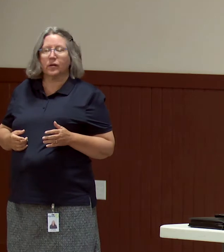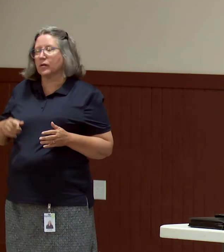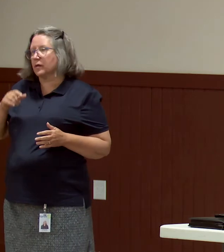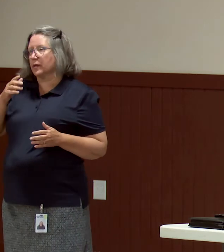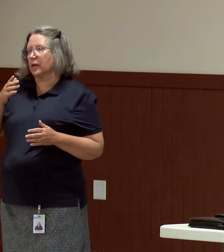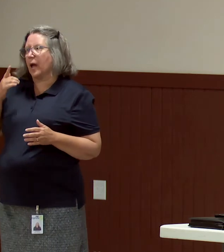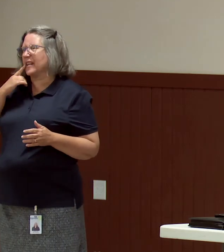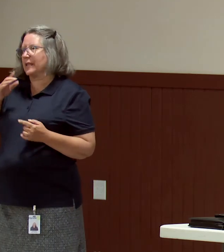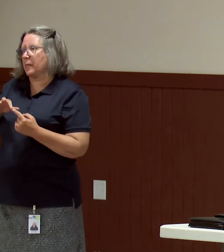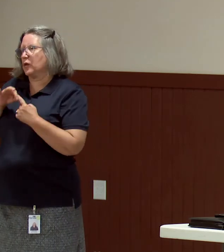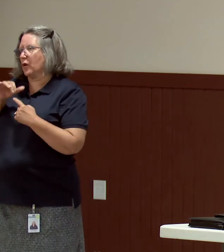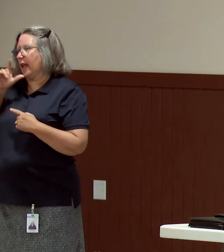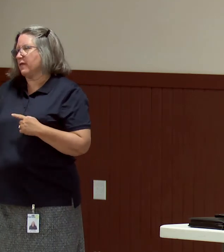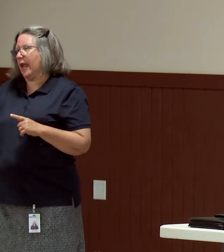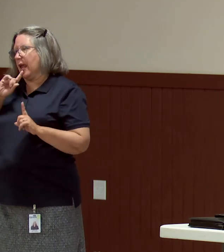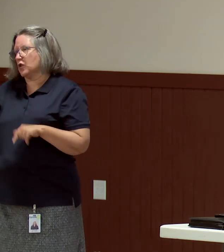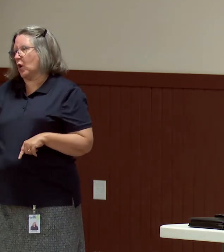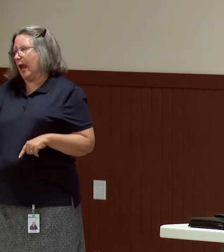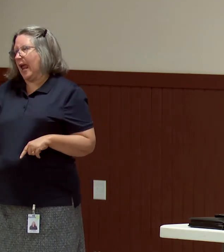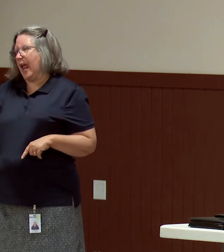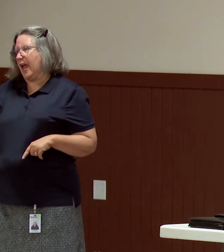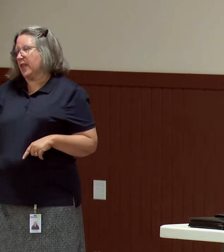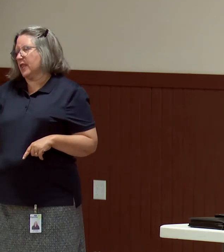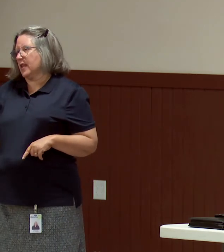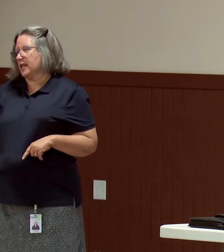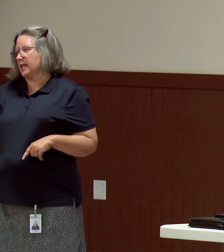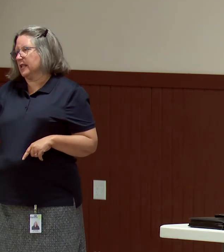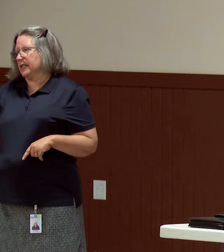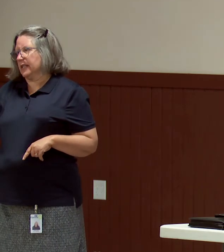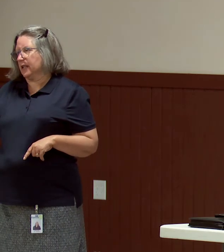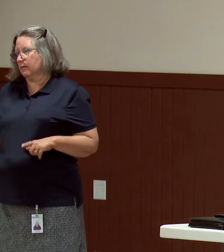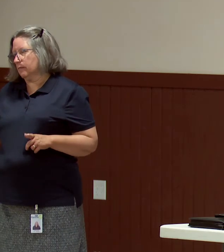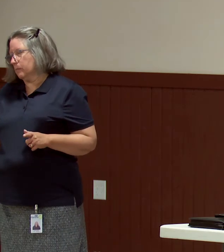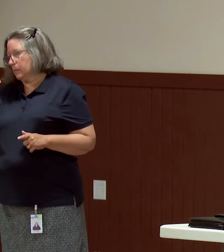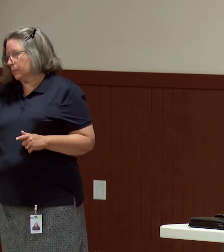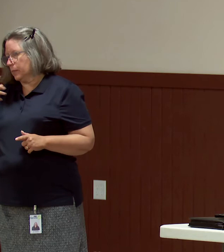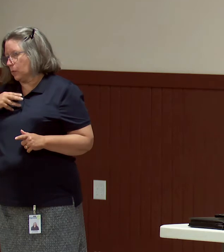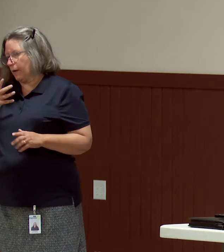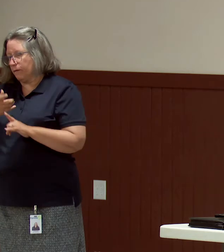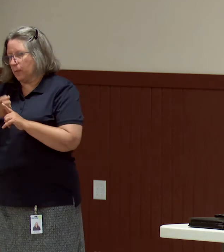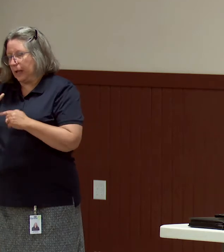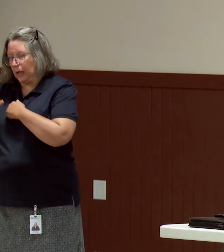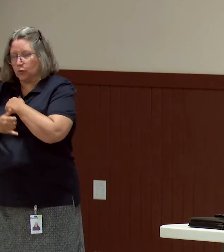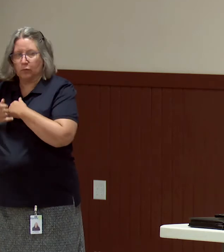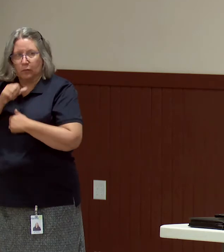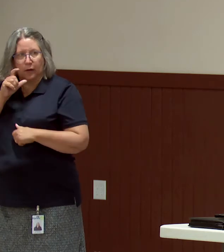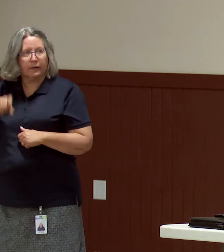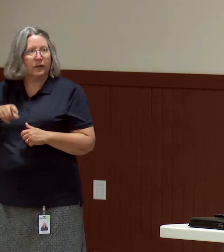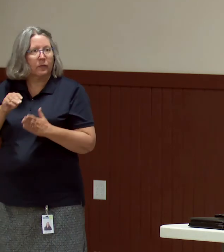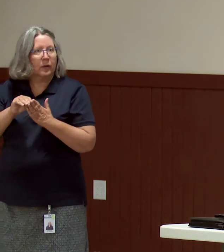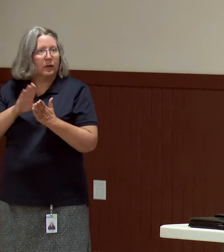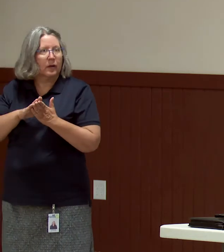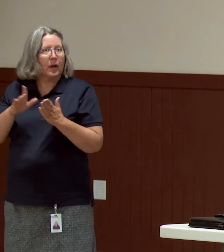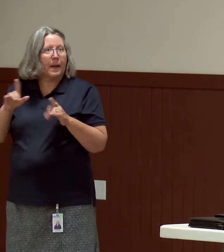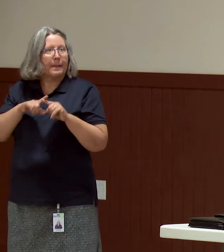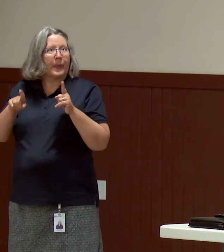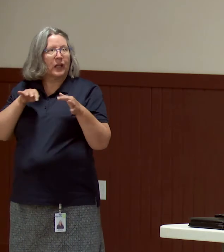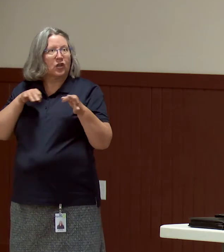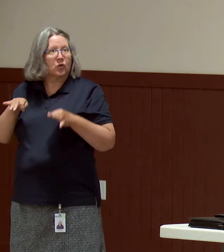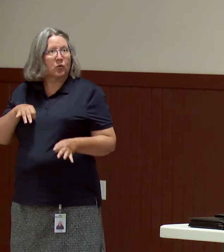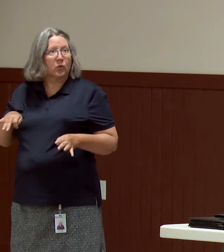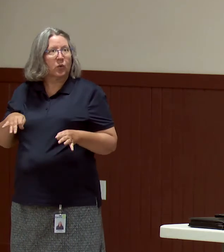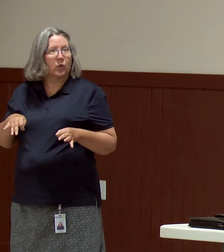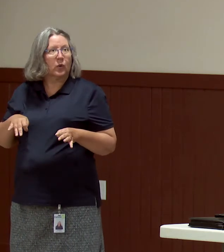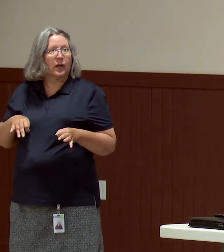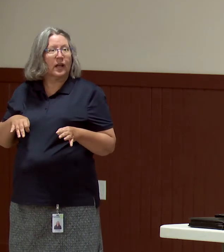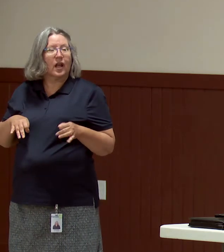one. There is a box further down if you want to scroll down. I think it's limited to 255 characters, but you can describe an idea you have